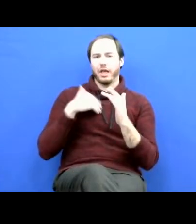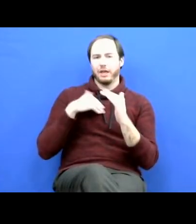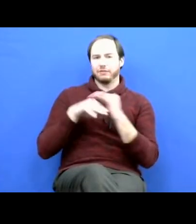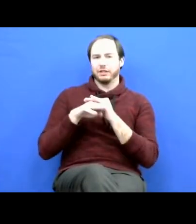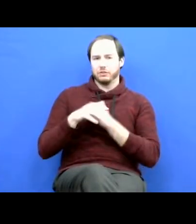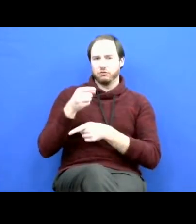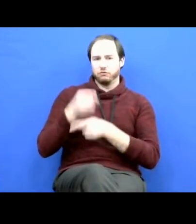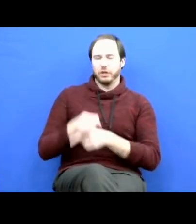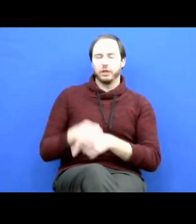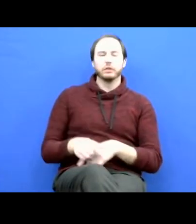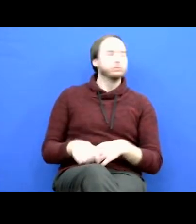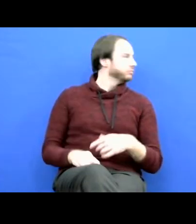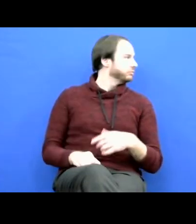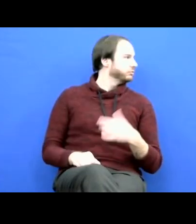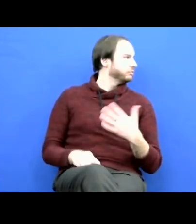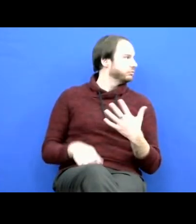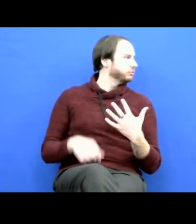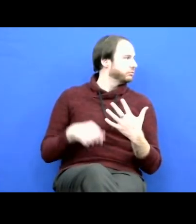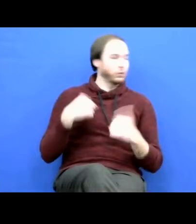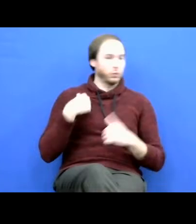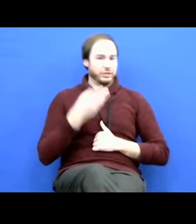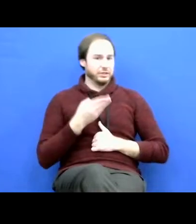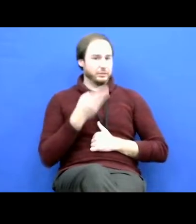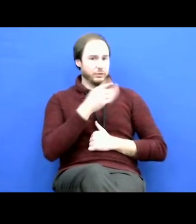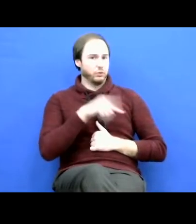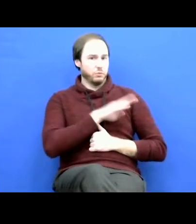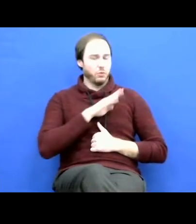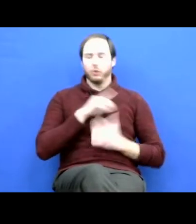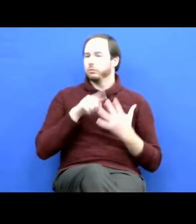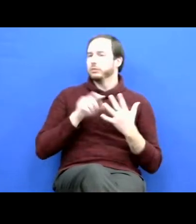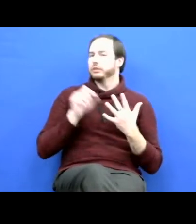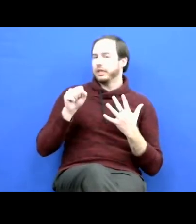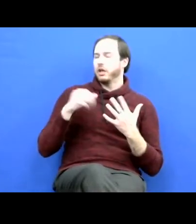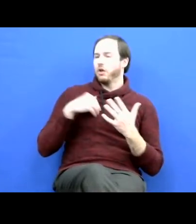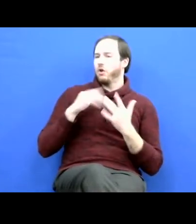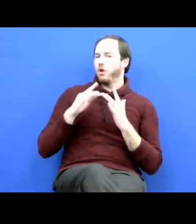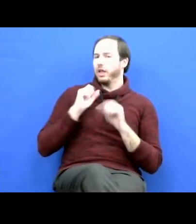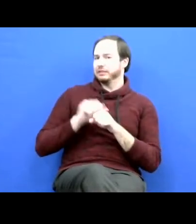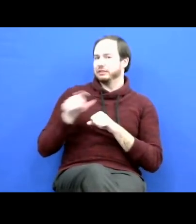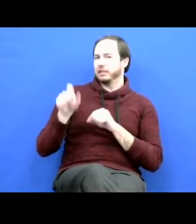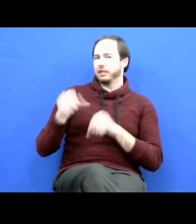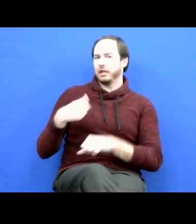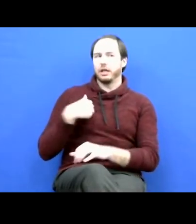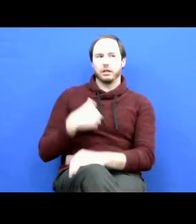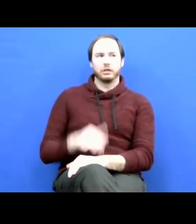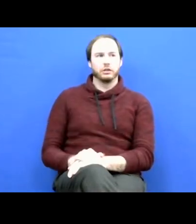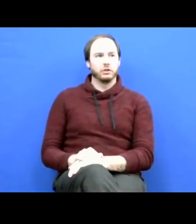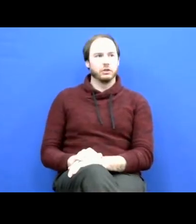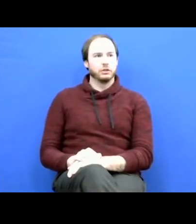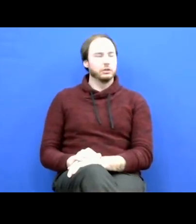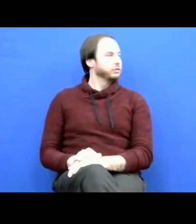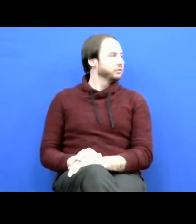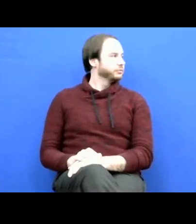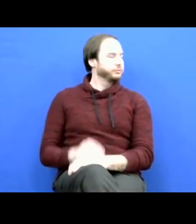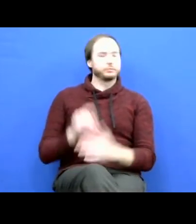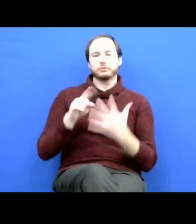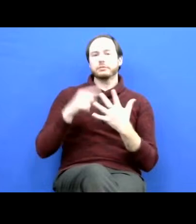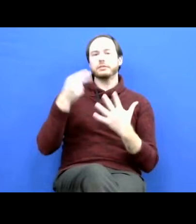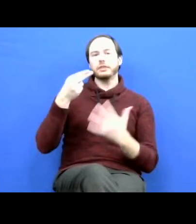correct? Anything we've submitted to the board? Yes. So it should be online. I can also send it to you. And when we have. If you go to